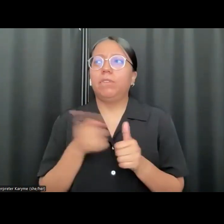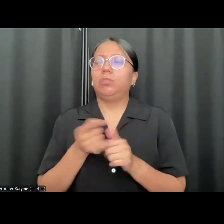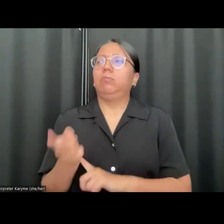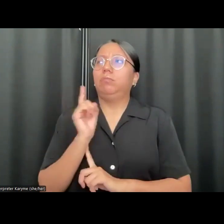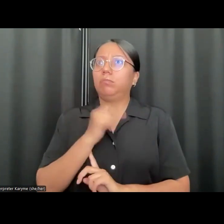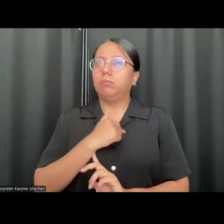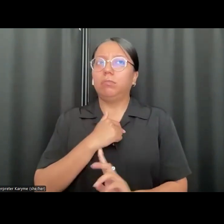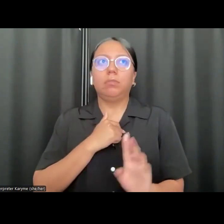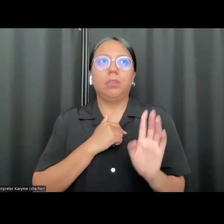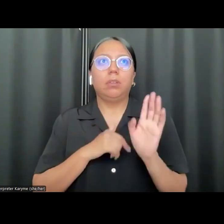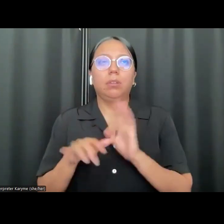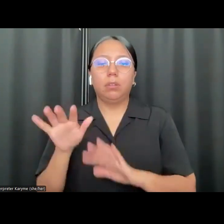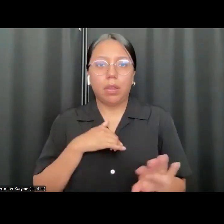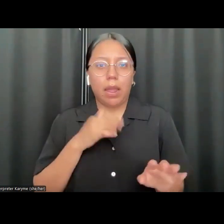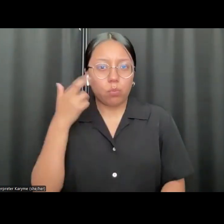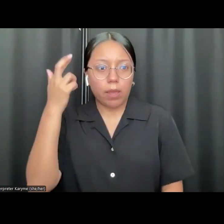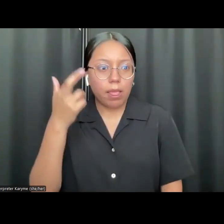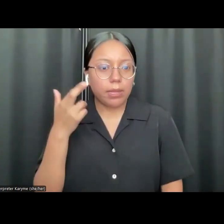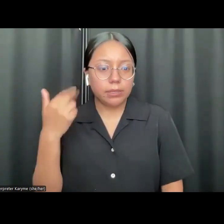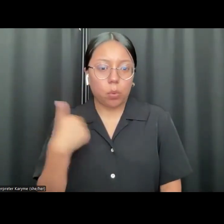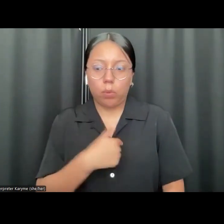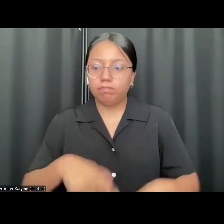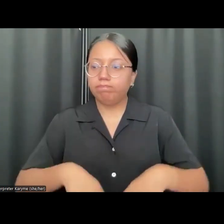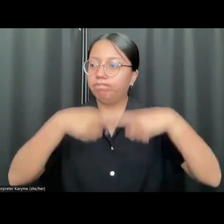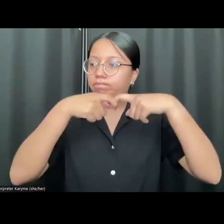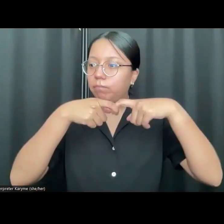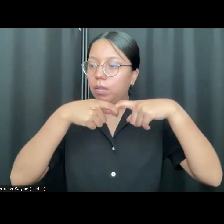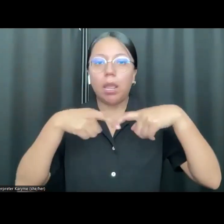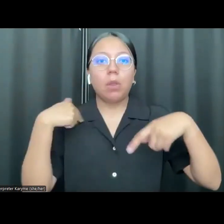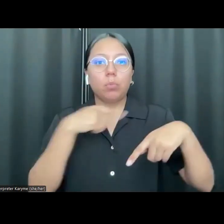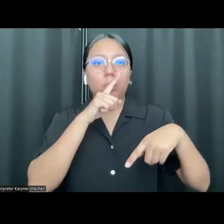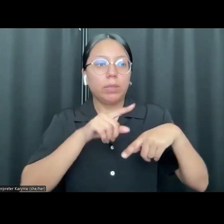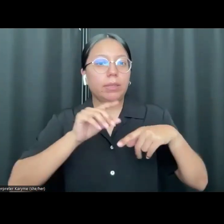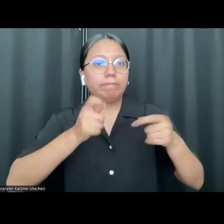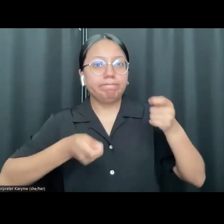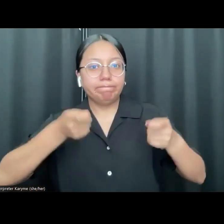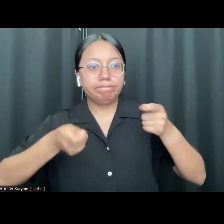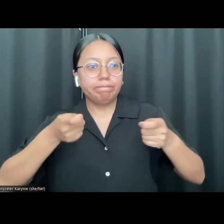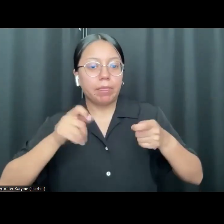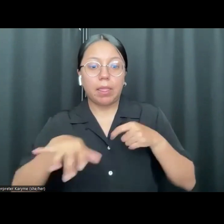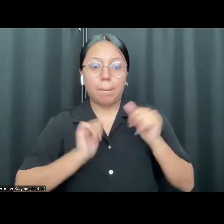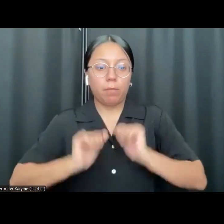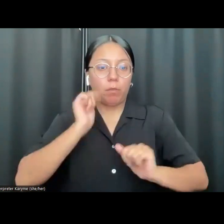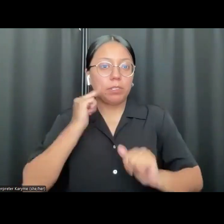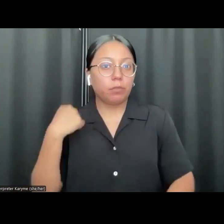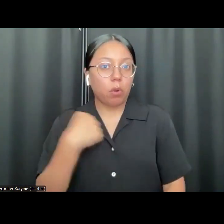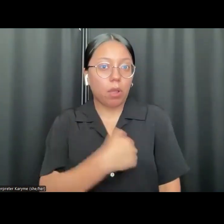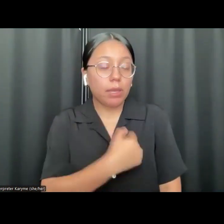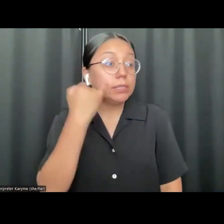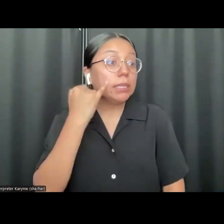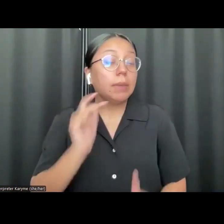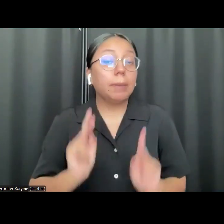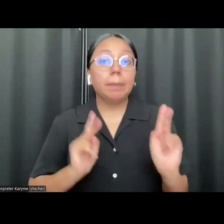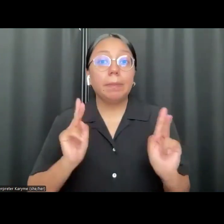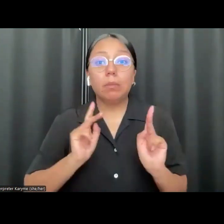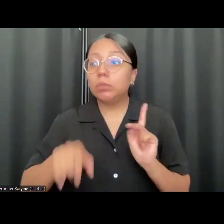disabled interruption of like, no, we stop and we bend the performance to us. And if people need to stay late, like people who are working at the